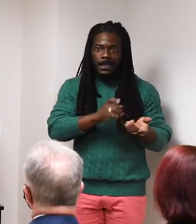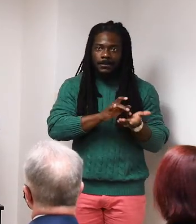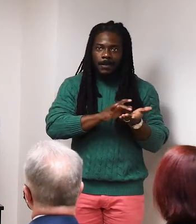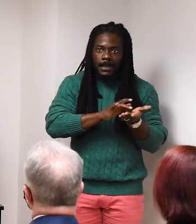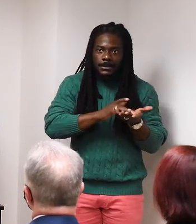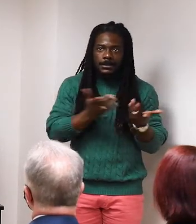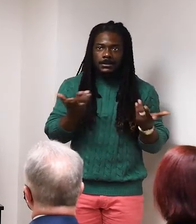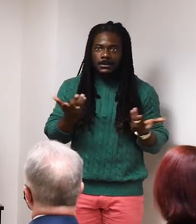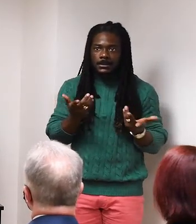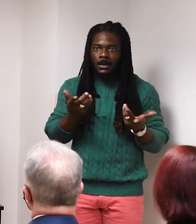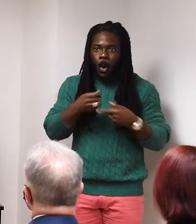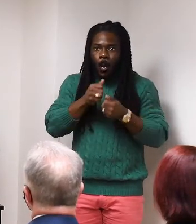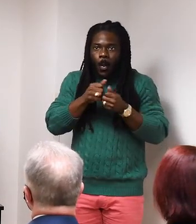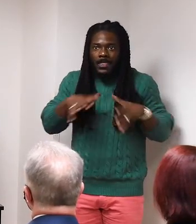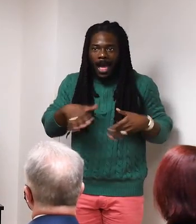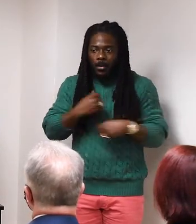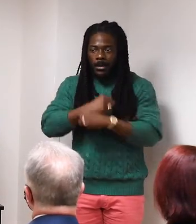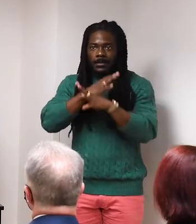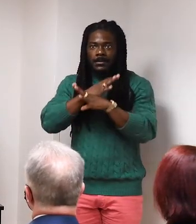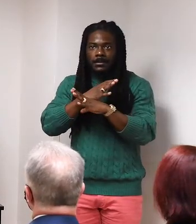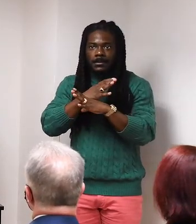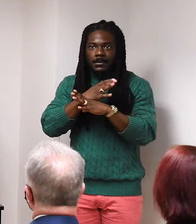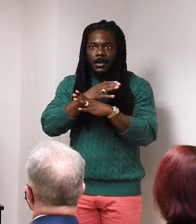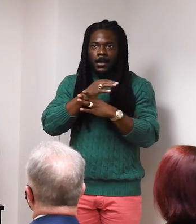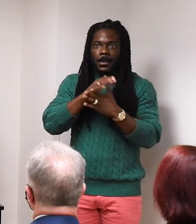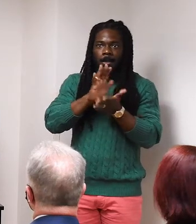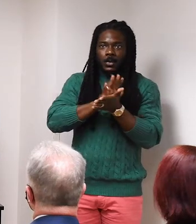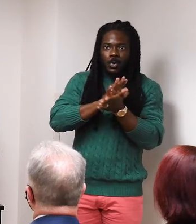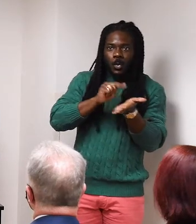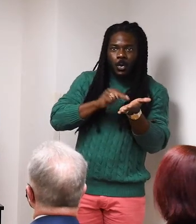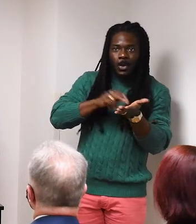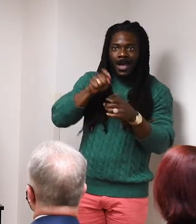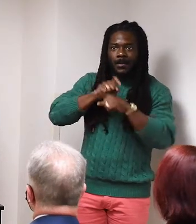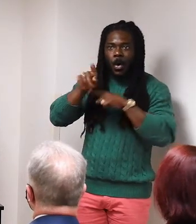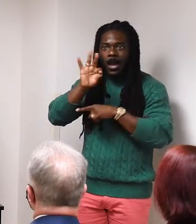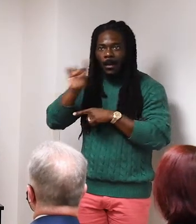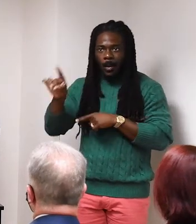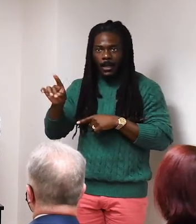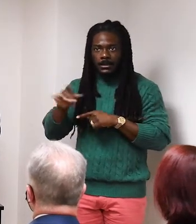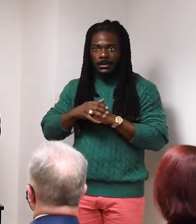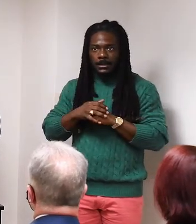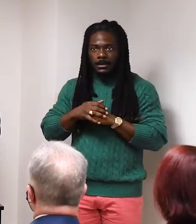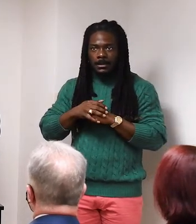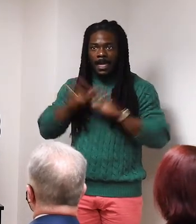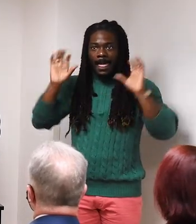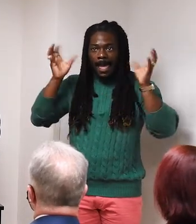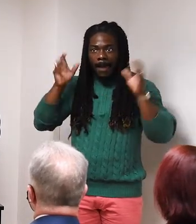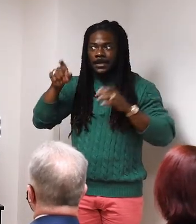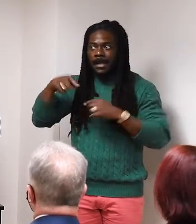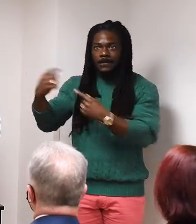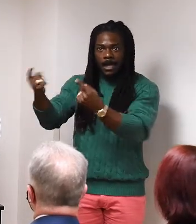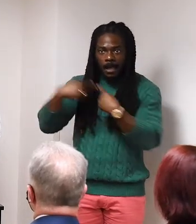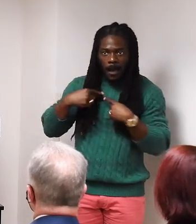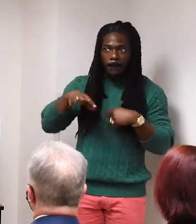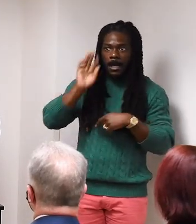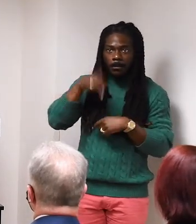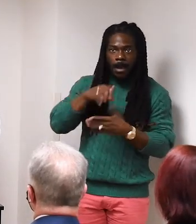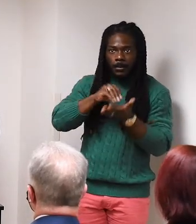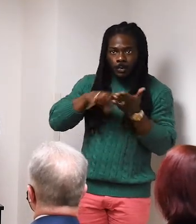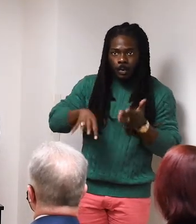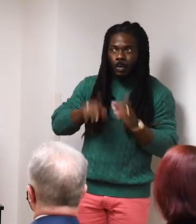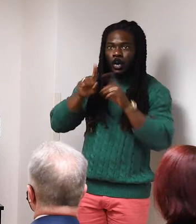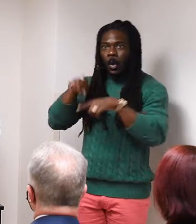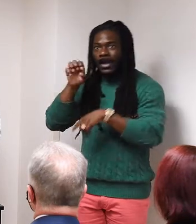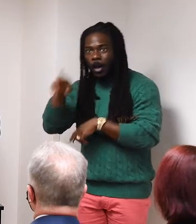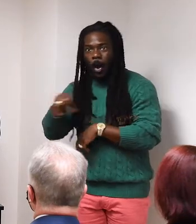medication. Without telemedicine, the school nurse would have to call 911. Ambulance would have to take the patient to the ER.